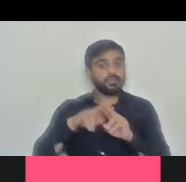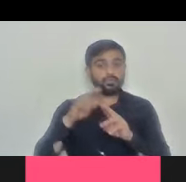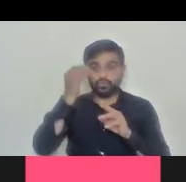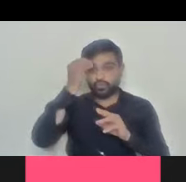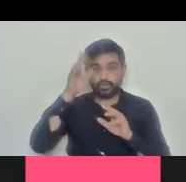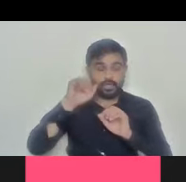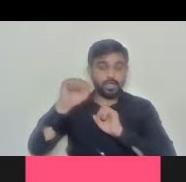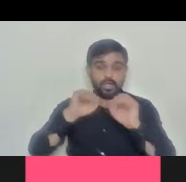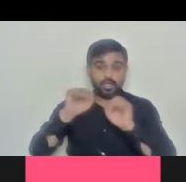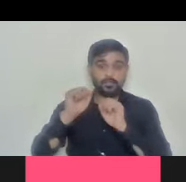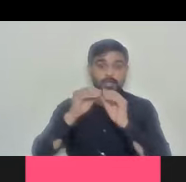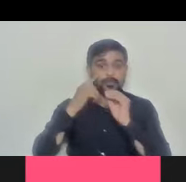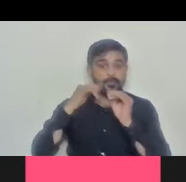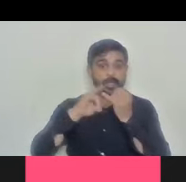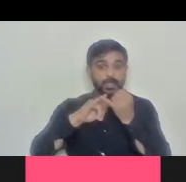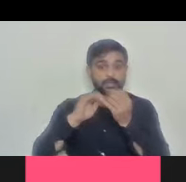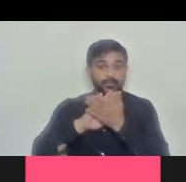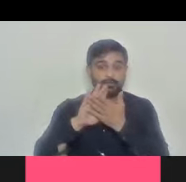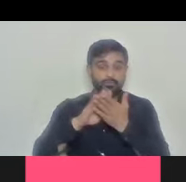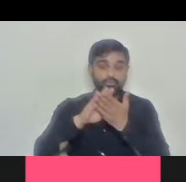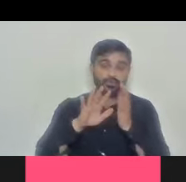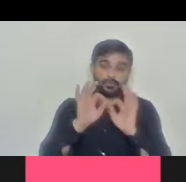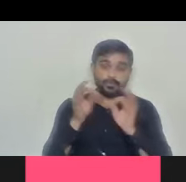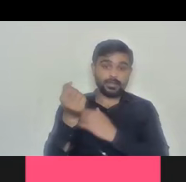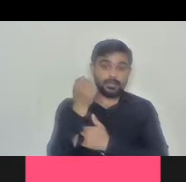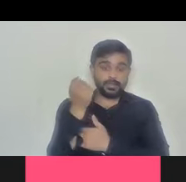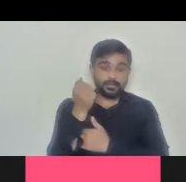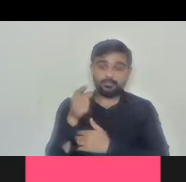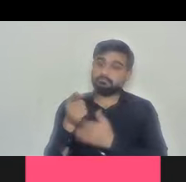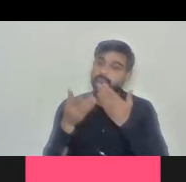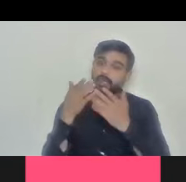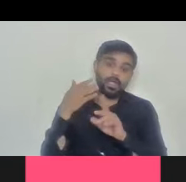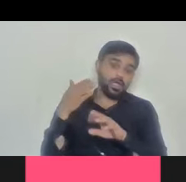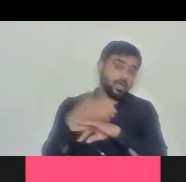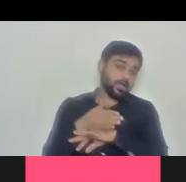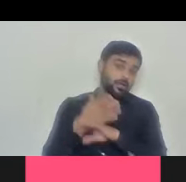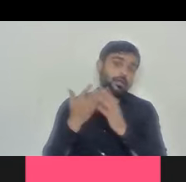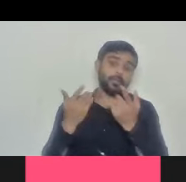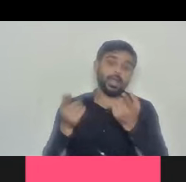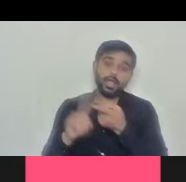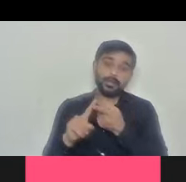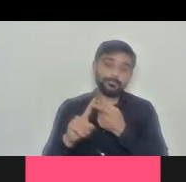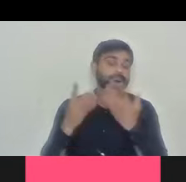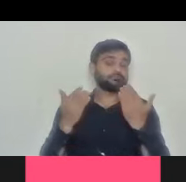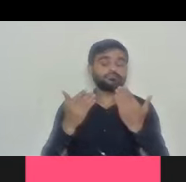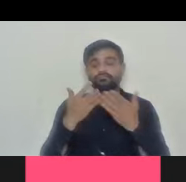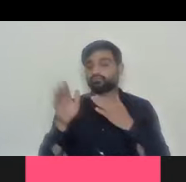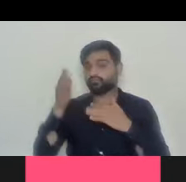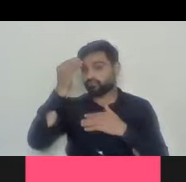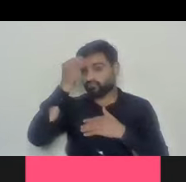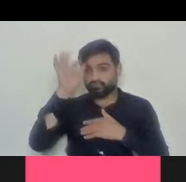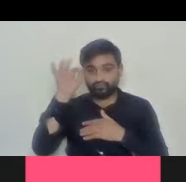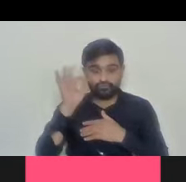own biases, you might fall victim to, actually, without knowing, you